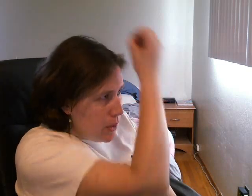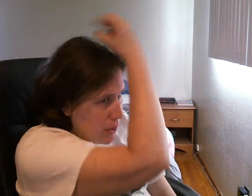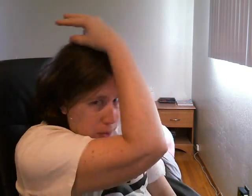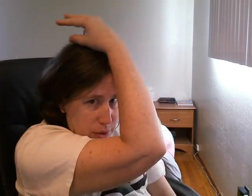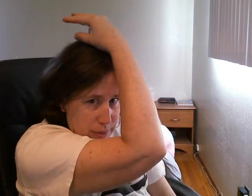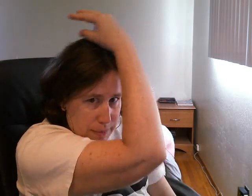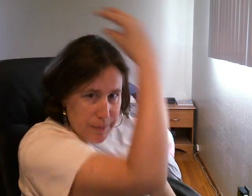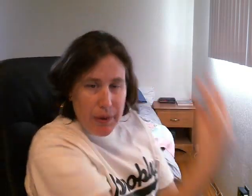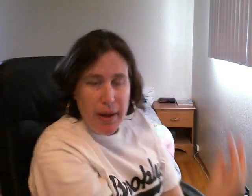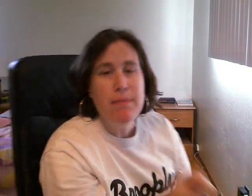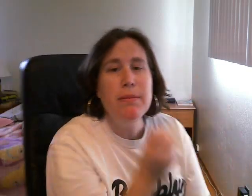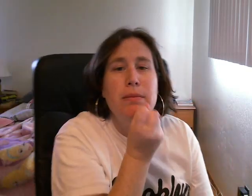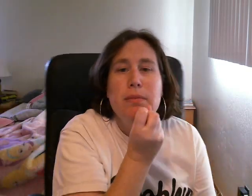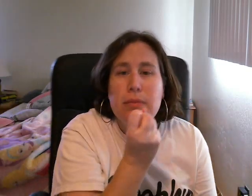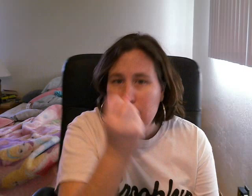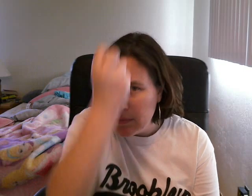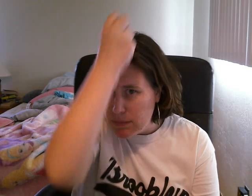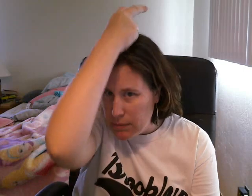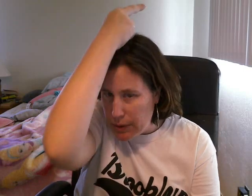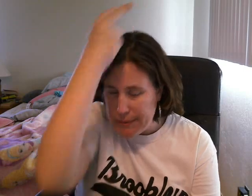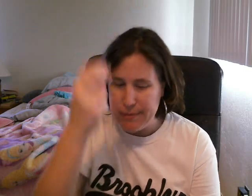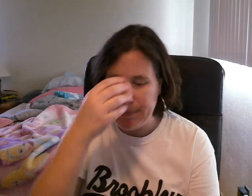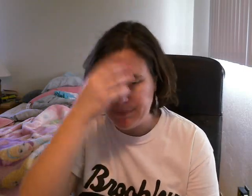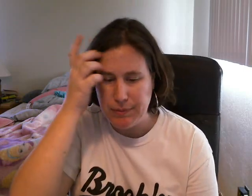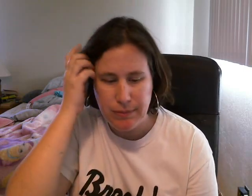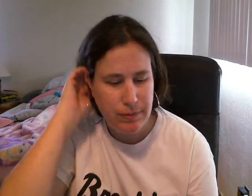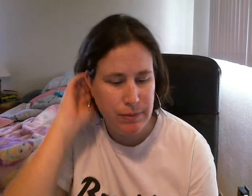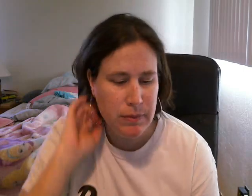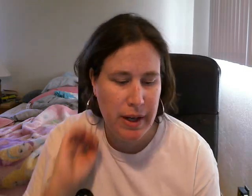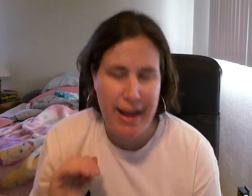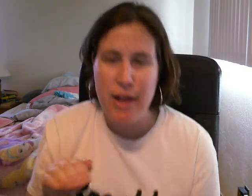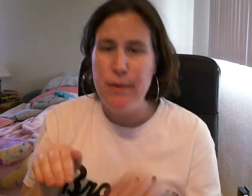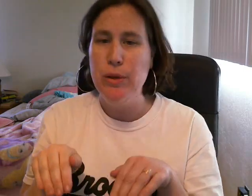Goat. Okay? Goat. Goat. Kangaroo.